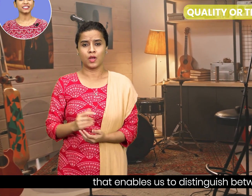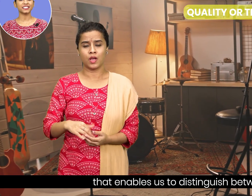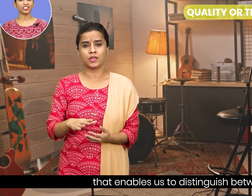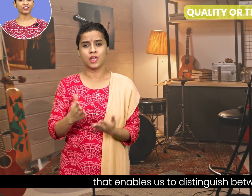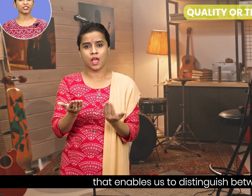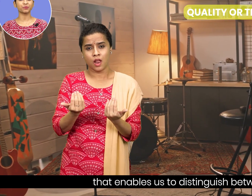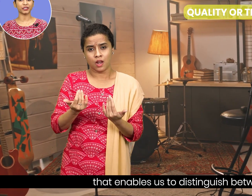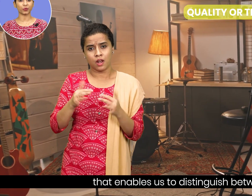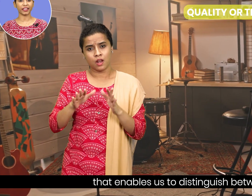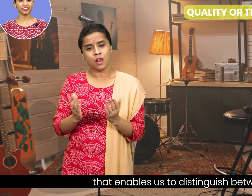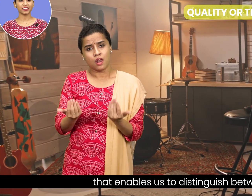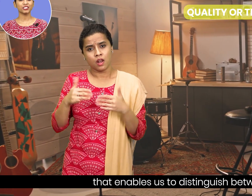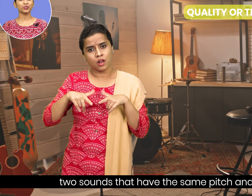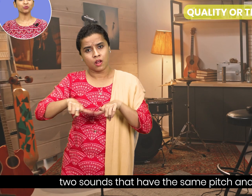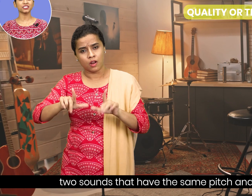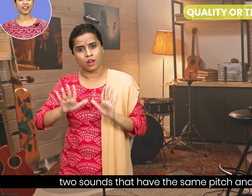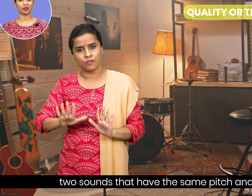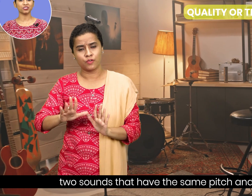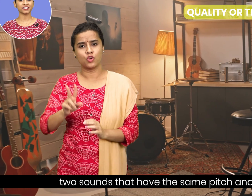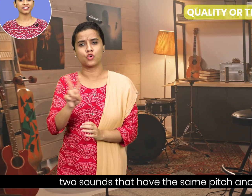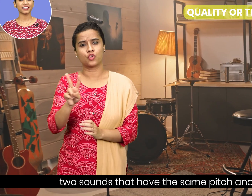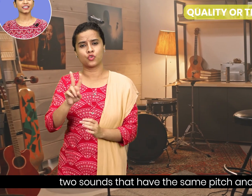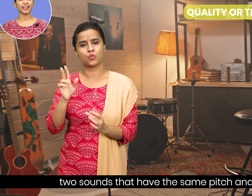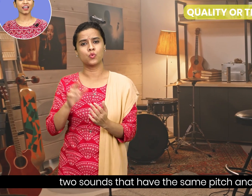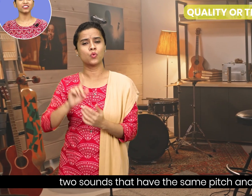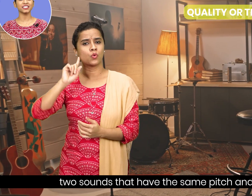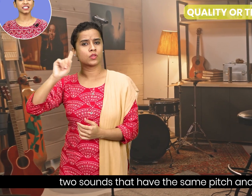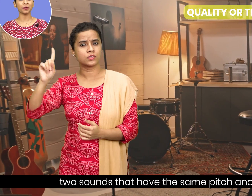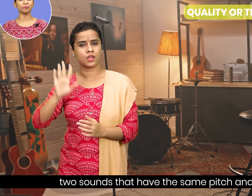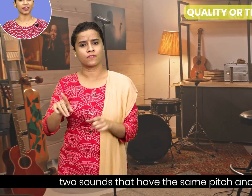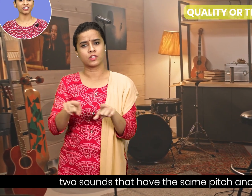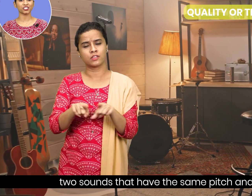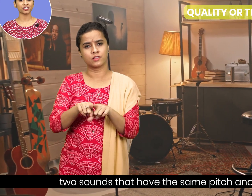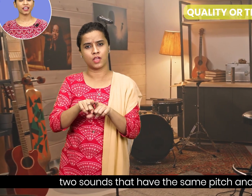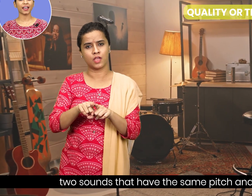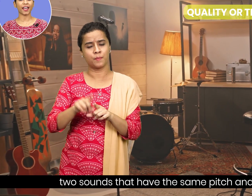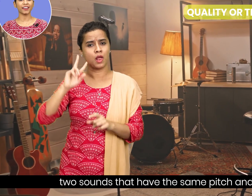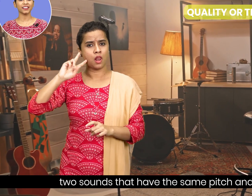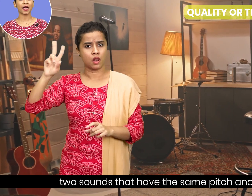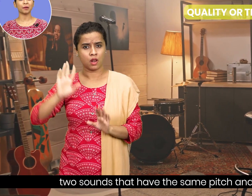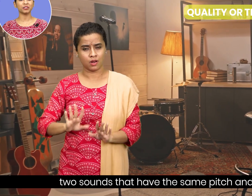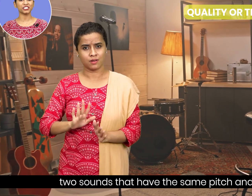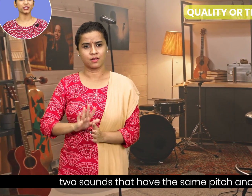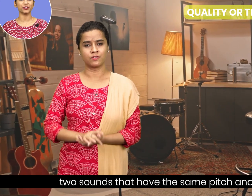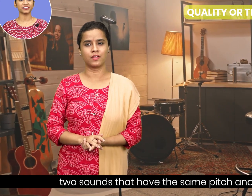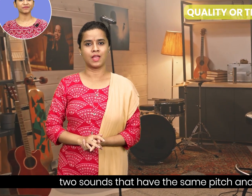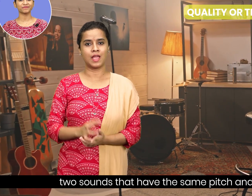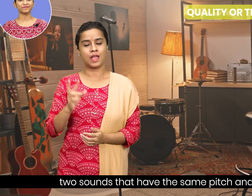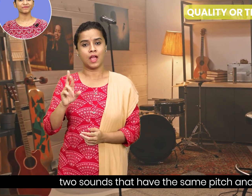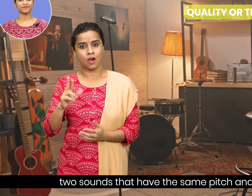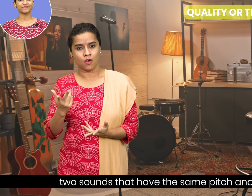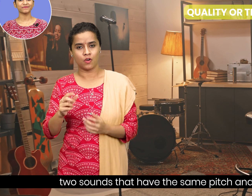to distinguish between two sounds that have the same pitch and amplitude.